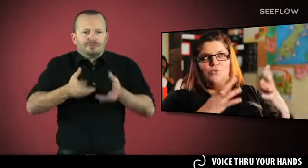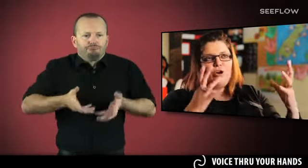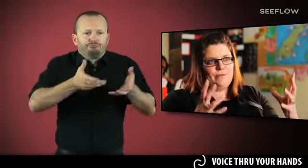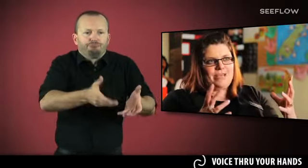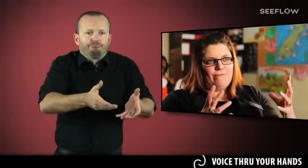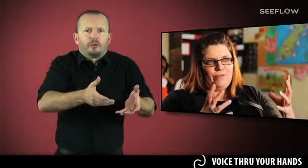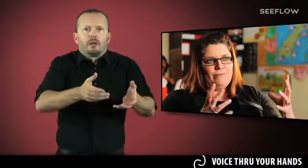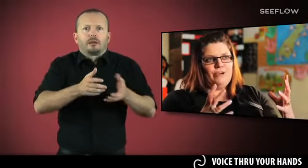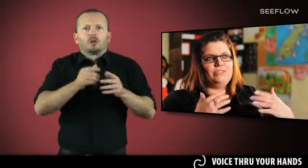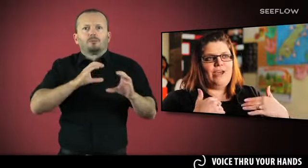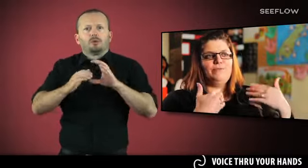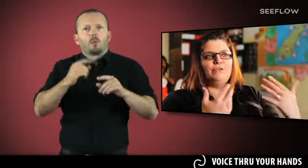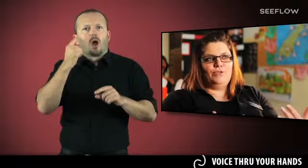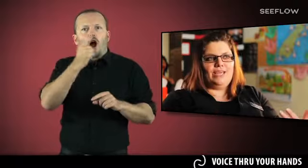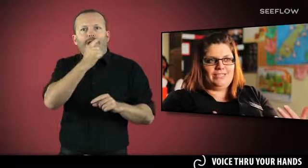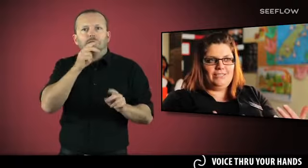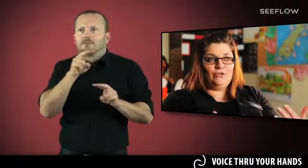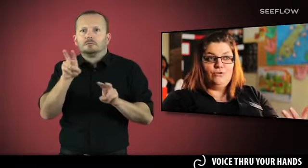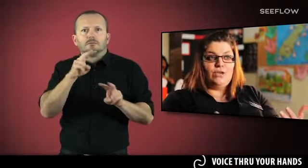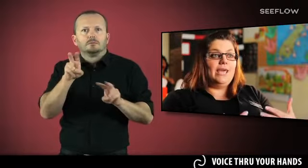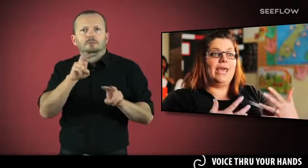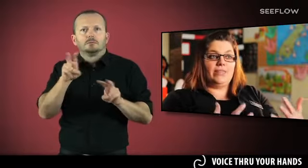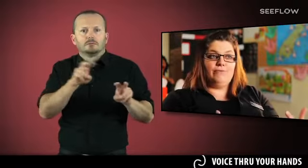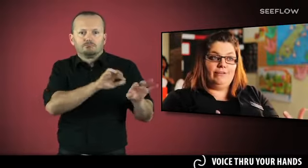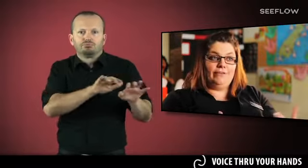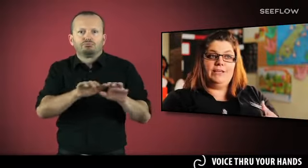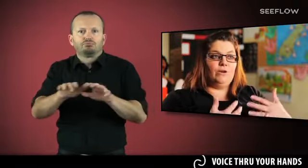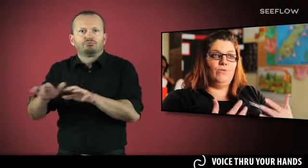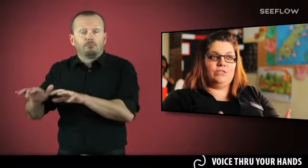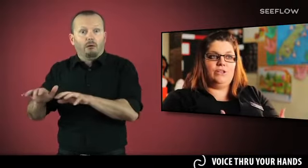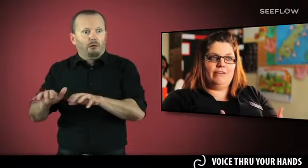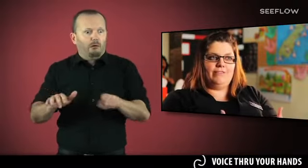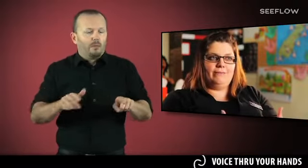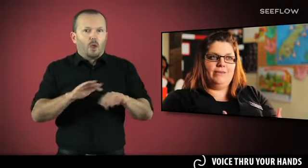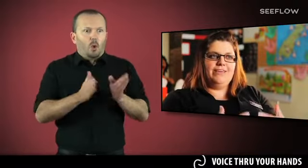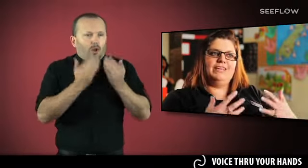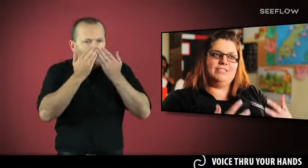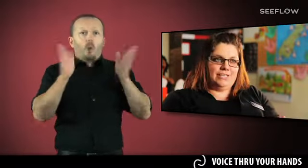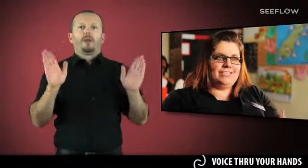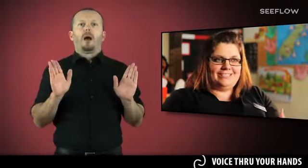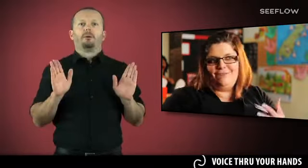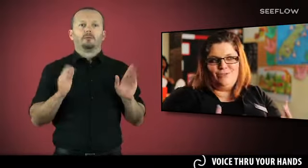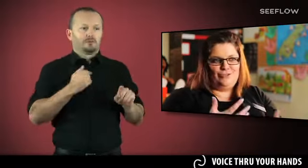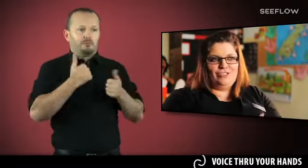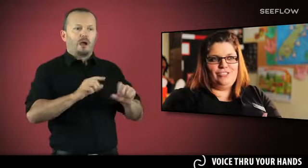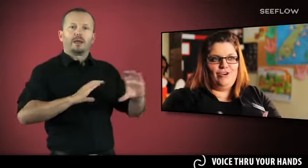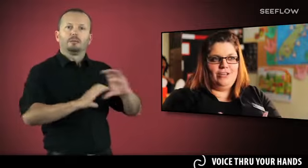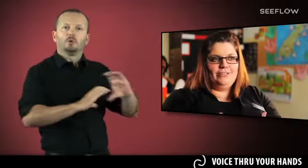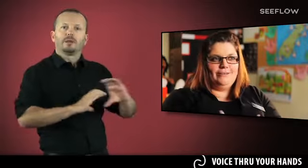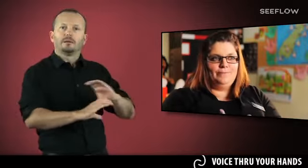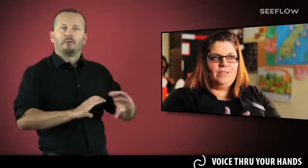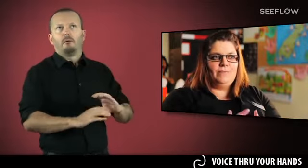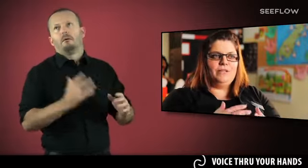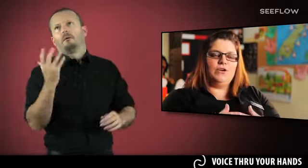the world opens up for them, because they're able to communicate to you how they're really feeling and what it's like for them. And it's just the same with using